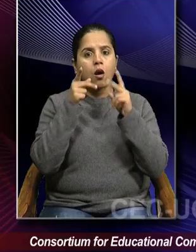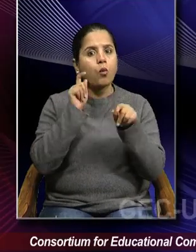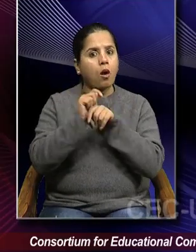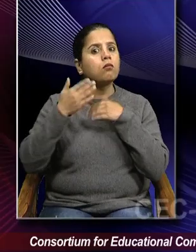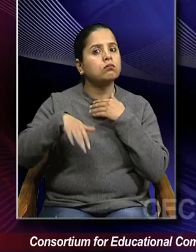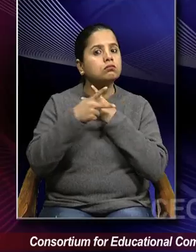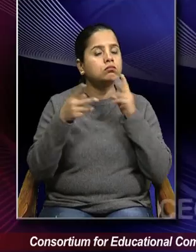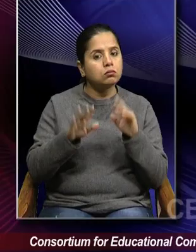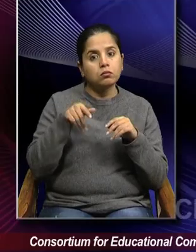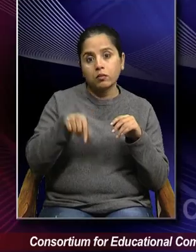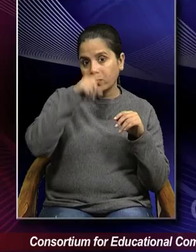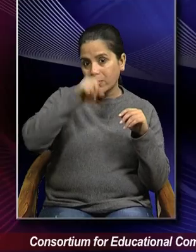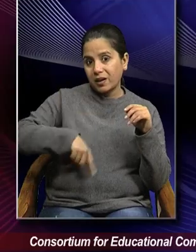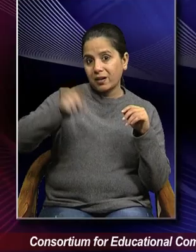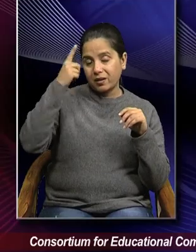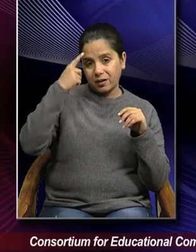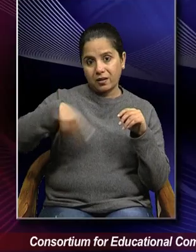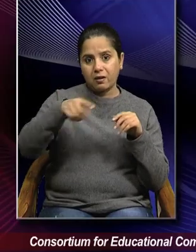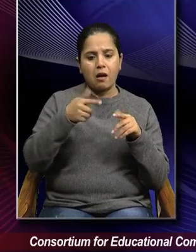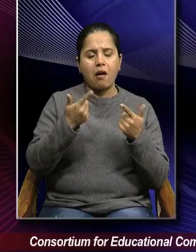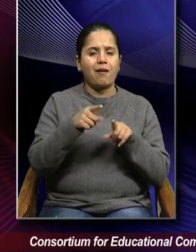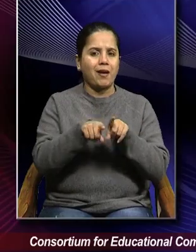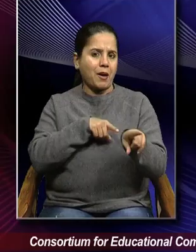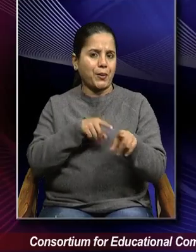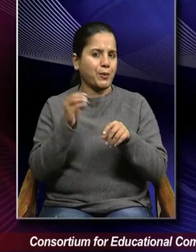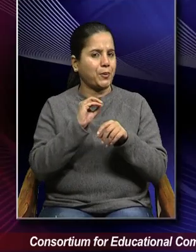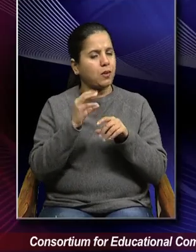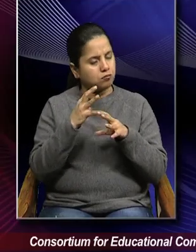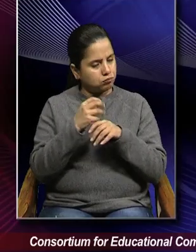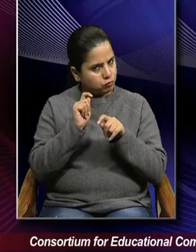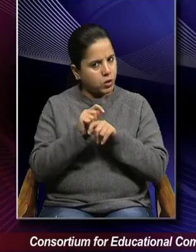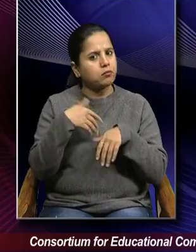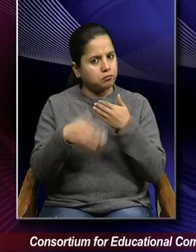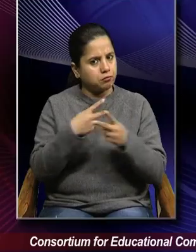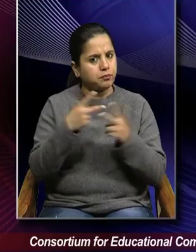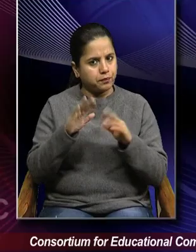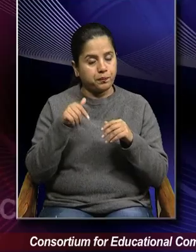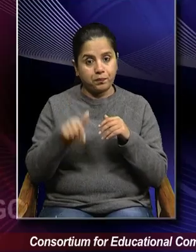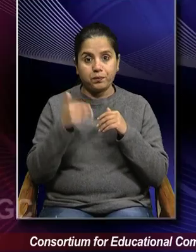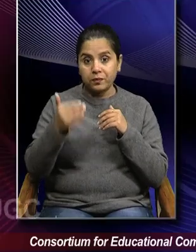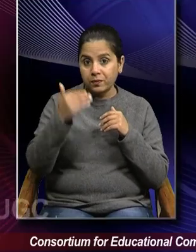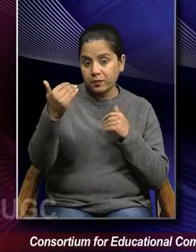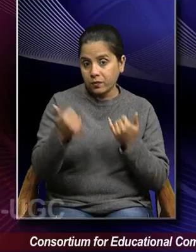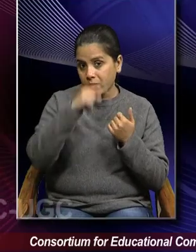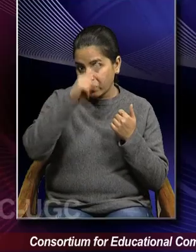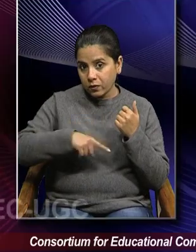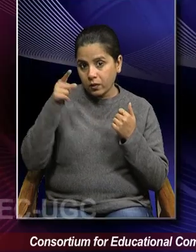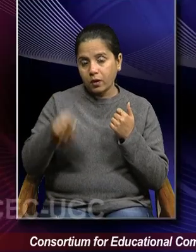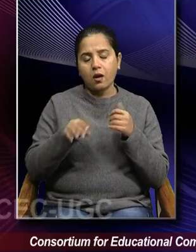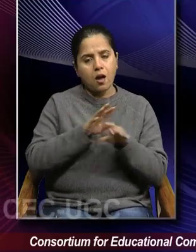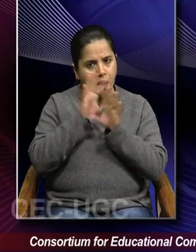So India is not nowhere lagging in this field also, as it is heading in